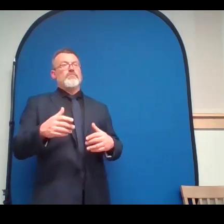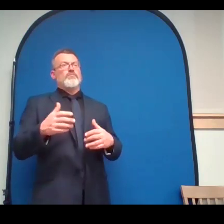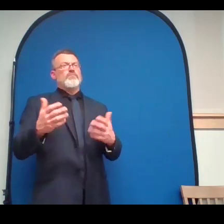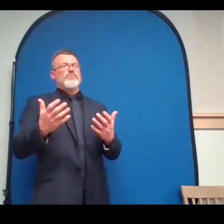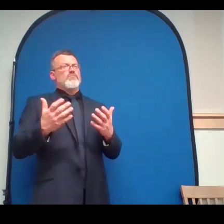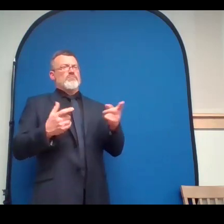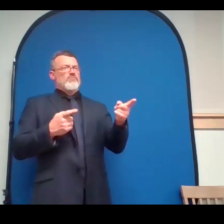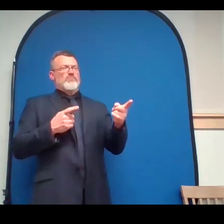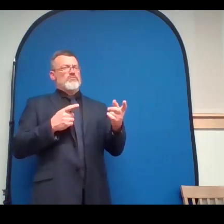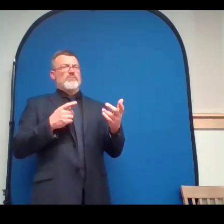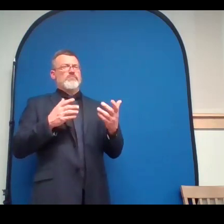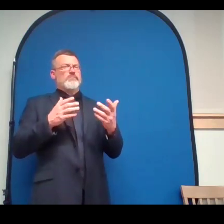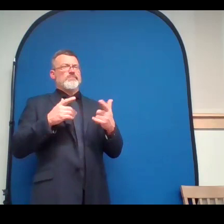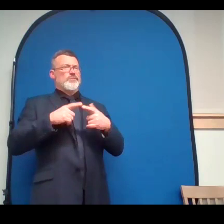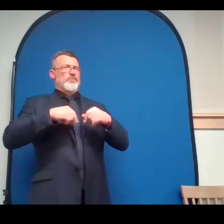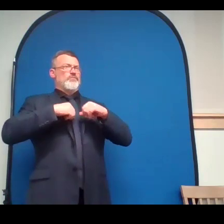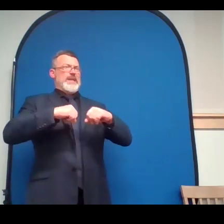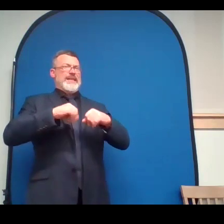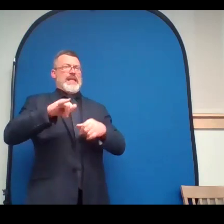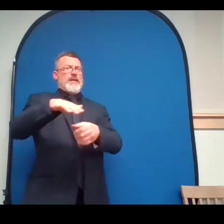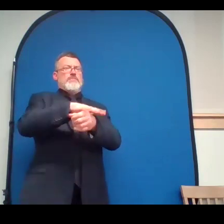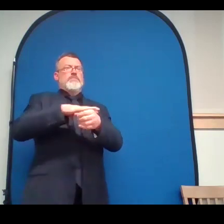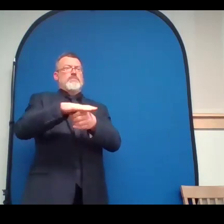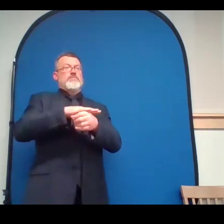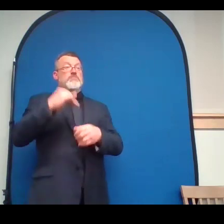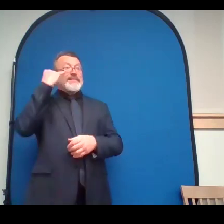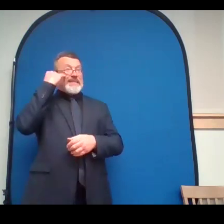if Robert Card showed up?